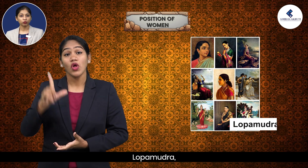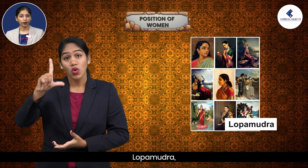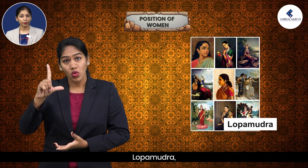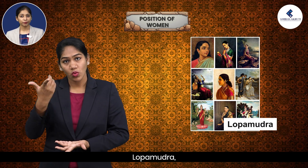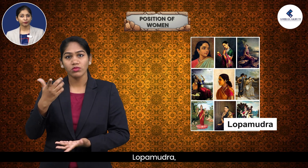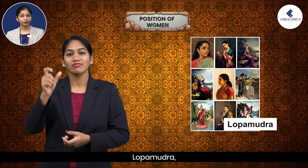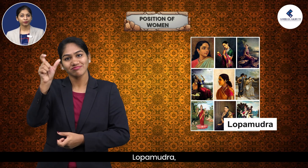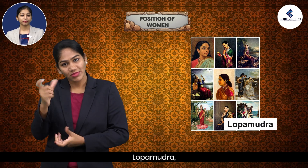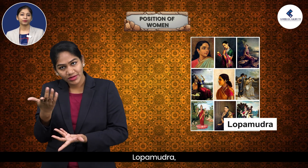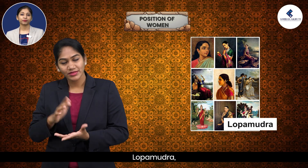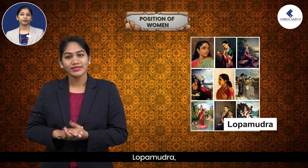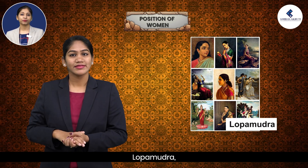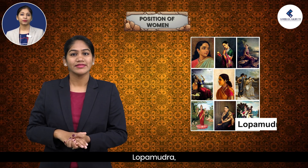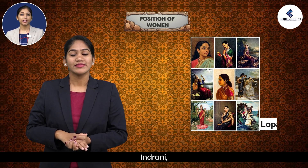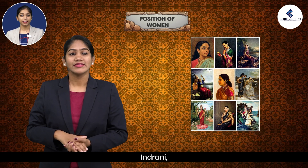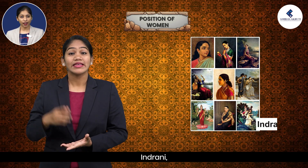Lopamudra,